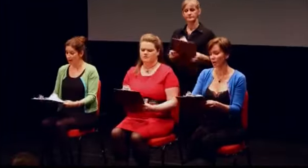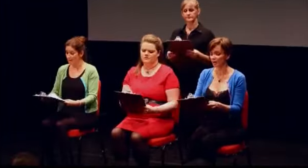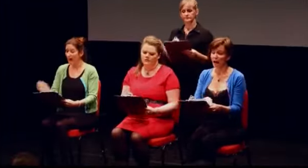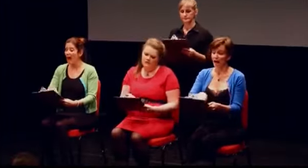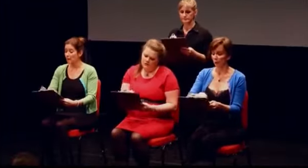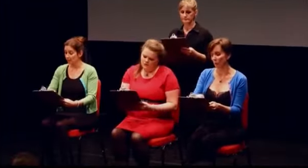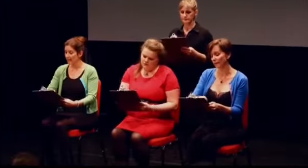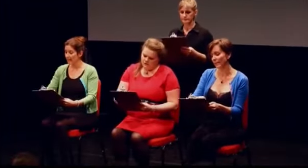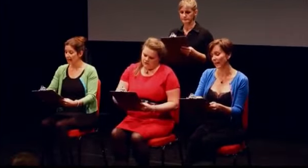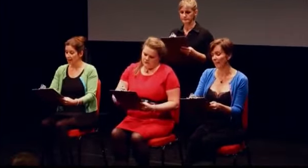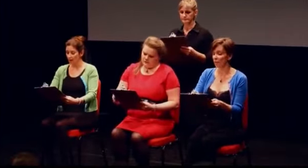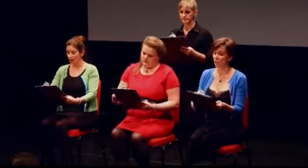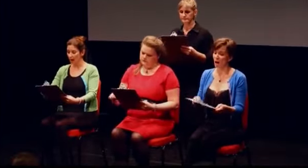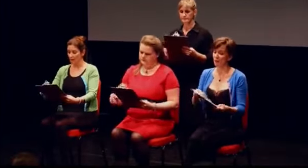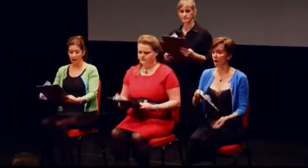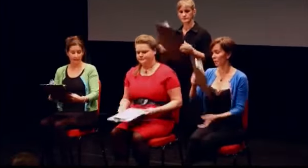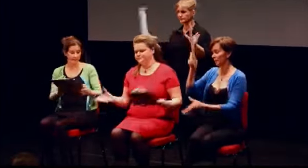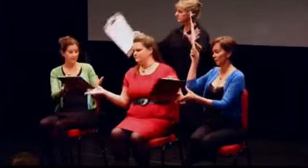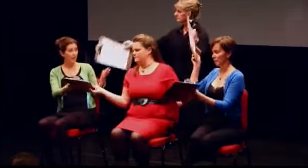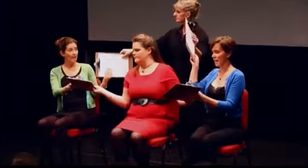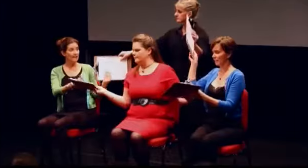smothered, and once again the lover is a friend.